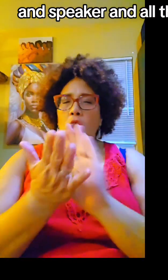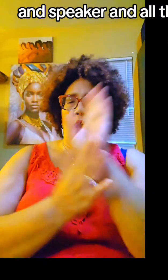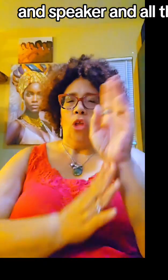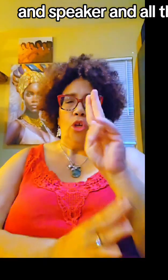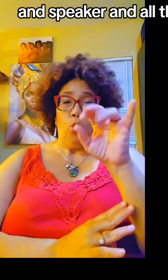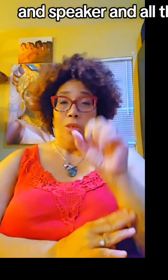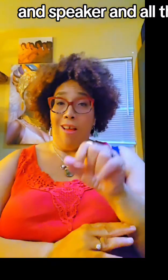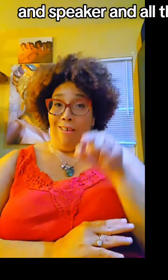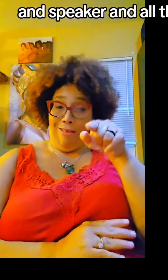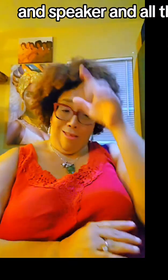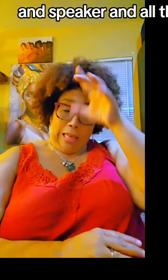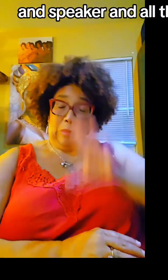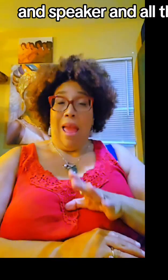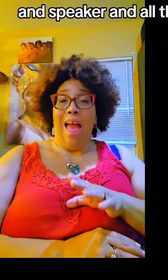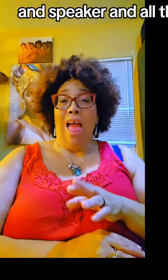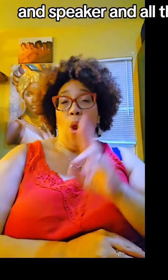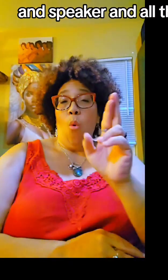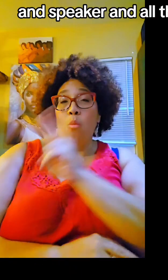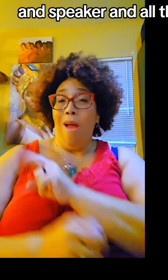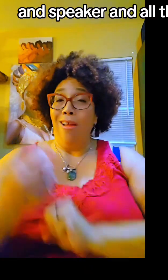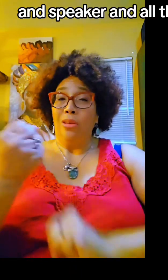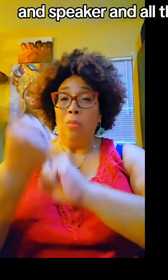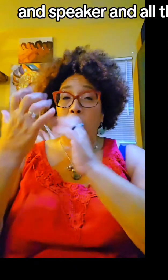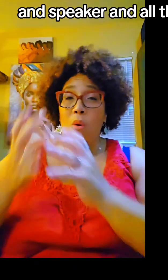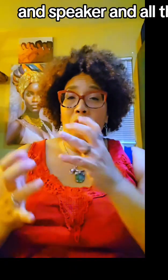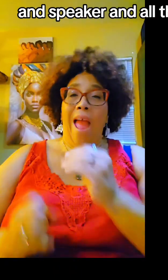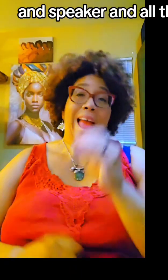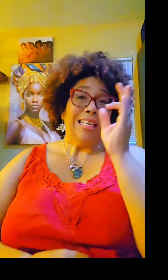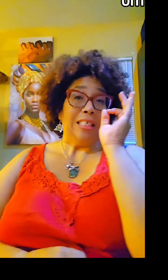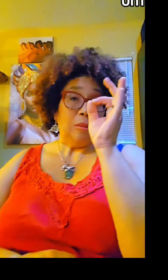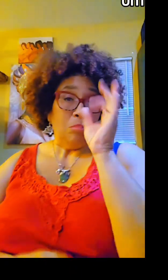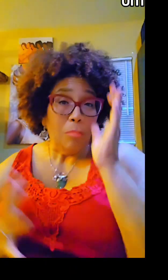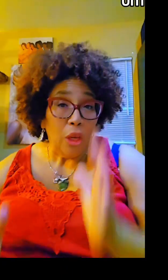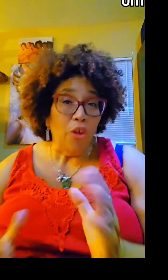right-wing pundit and speaker and all those things.